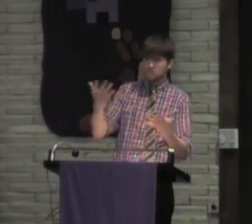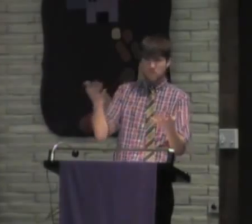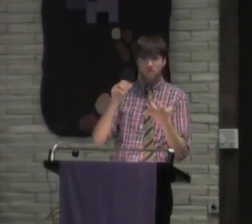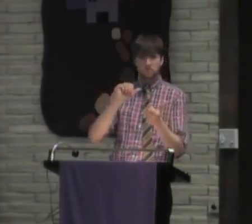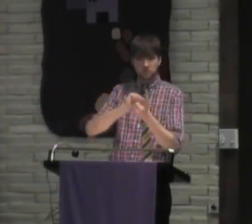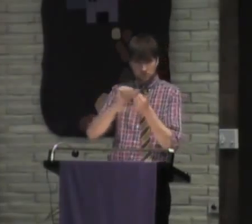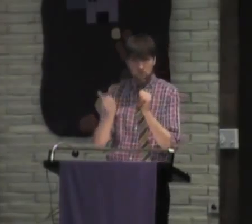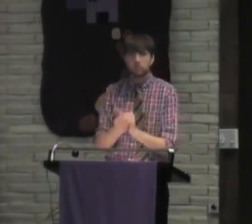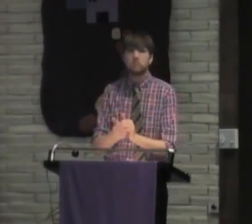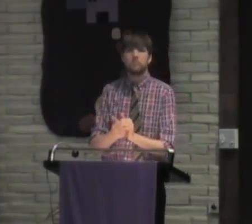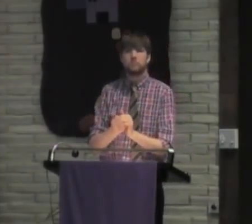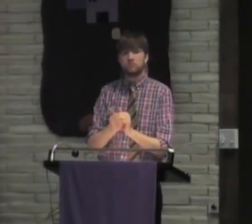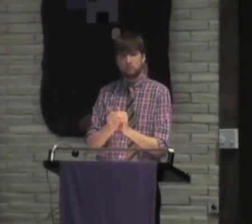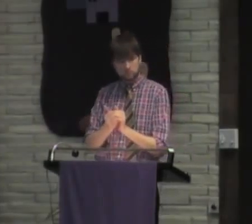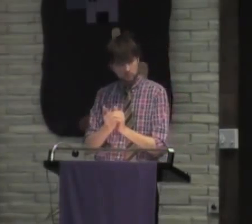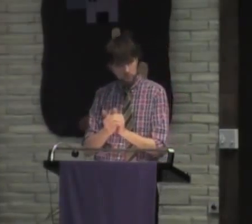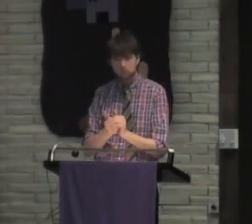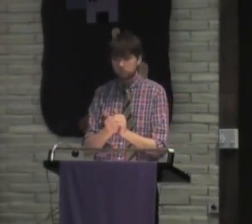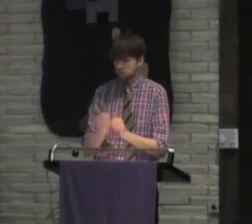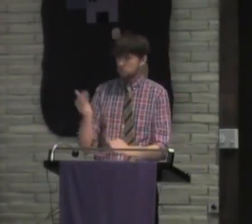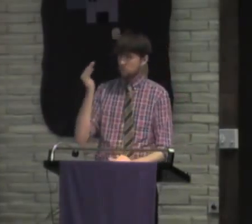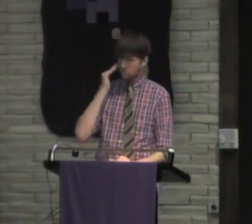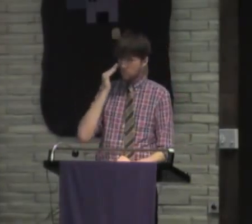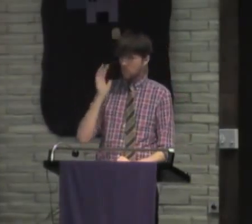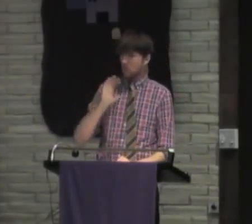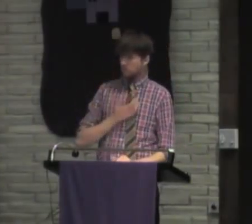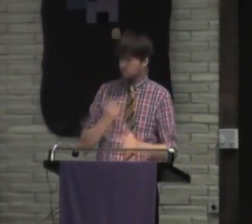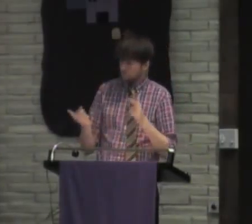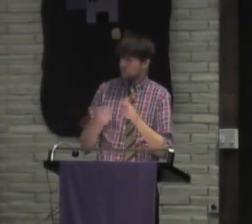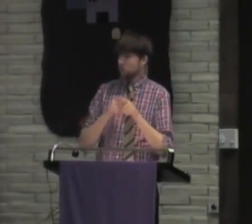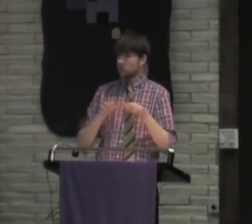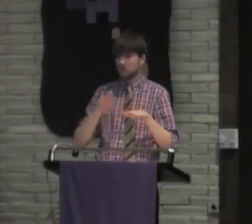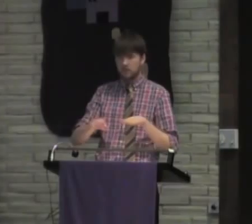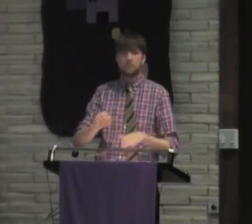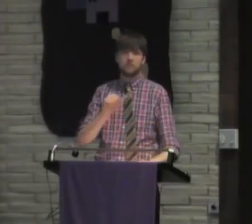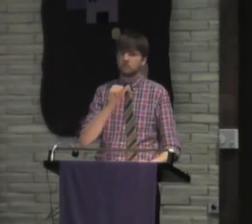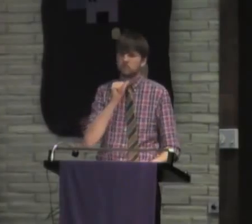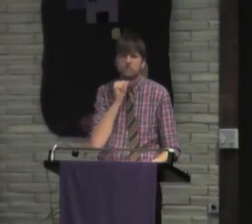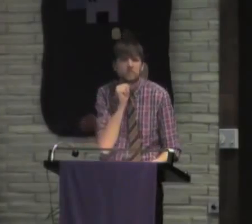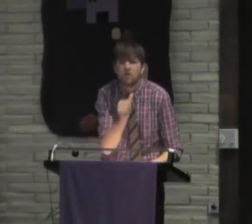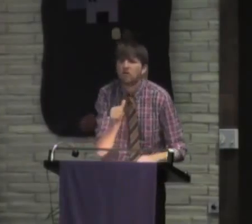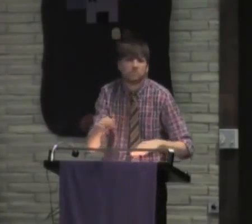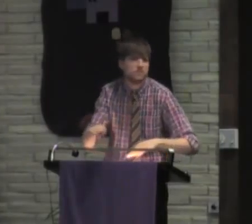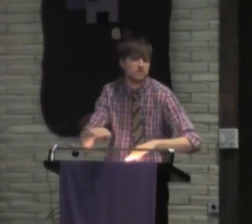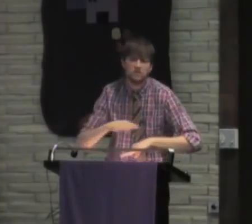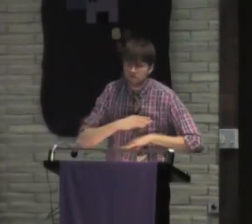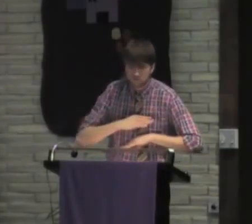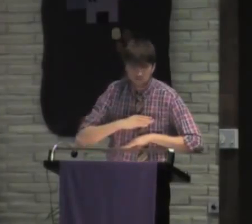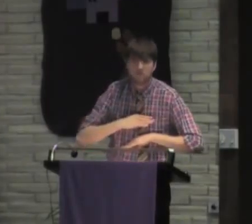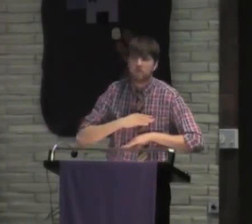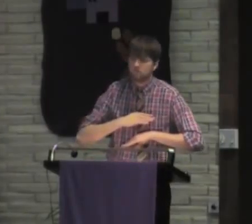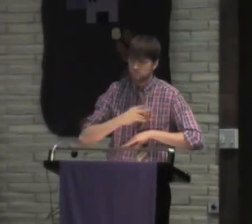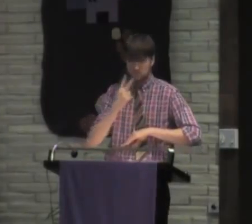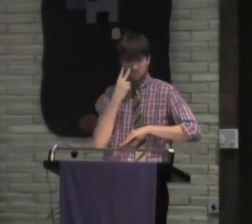work life, if there's something you want to see changed, we know our first step is to not